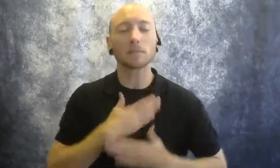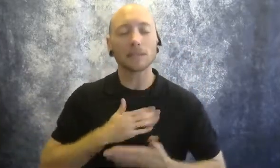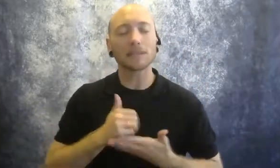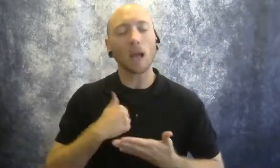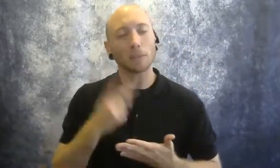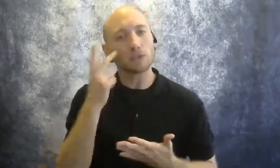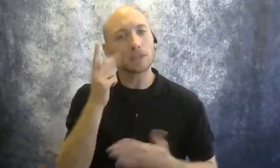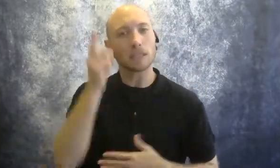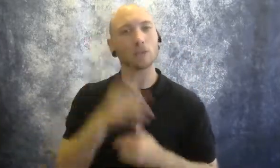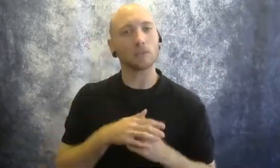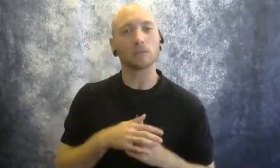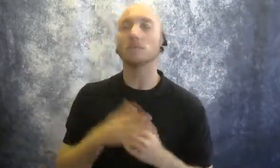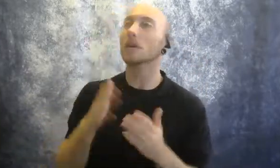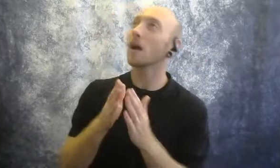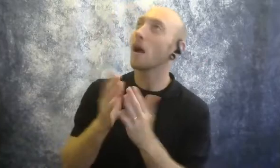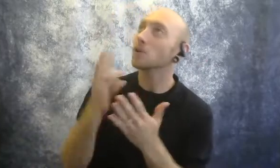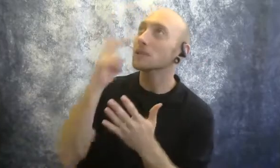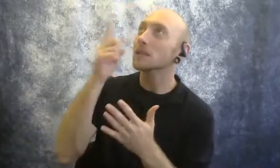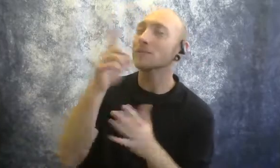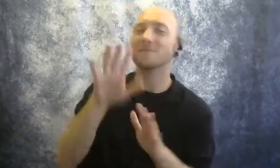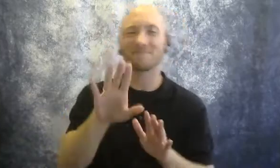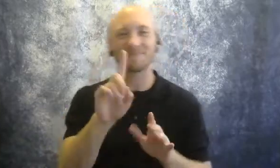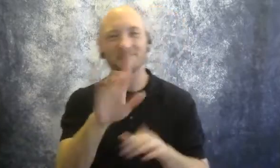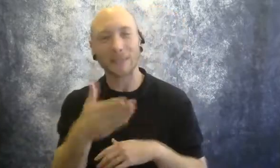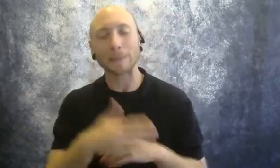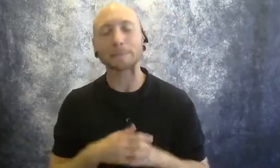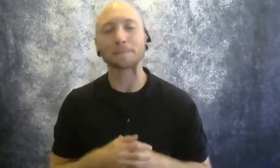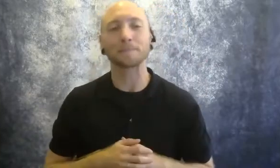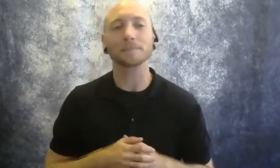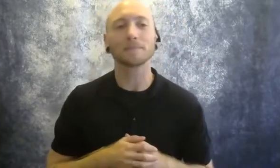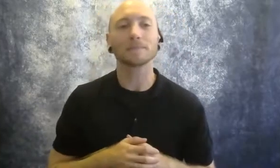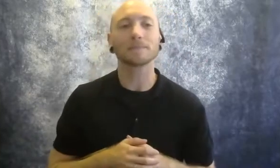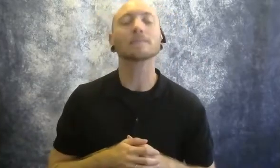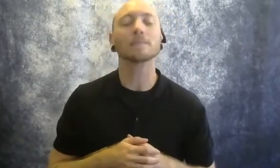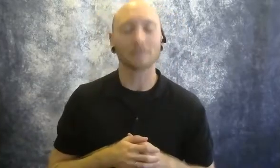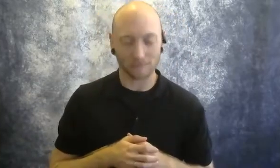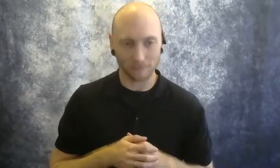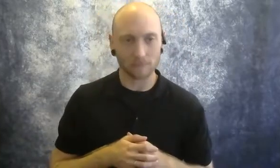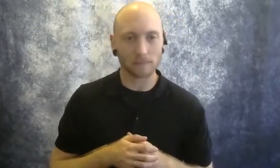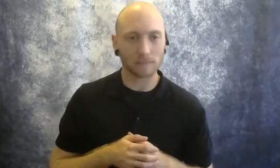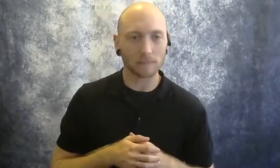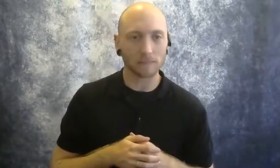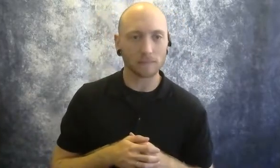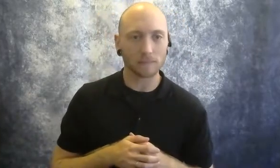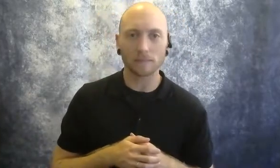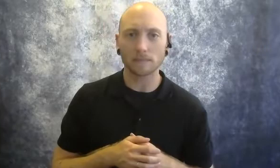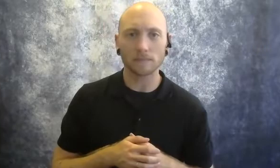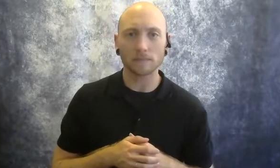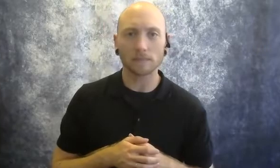as well, you know. Please help me see. Please help me hear you today, you know. Here's another little thing. It says, the man whispered, God speak